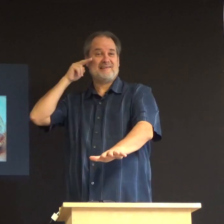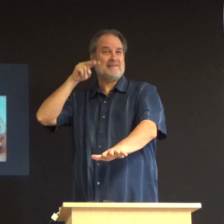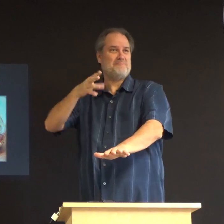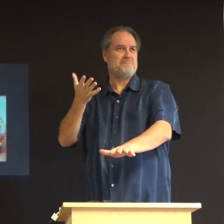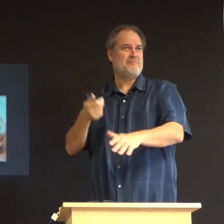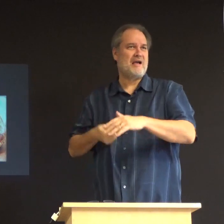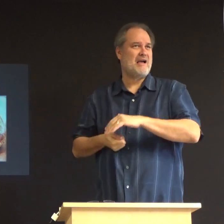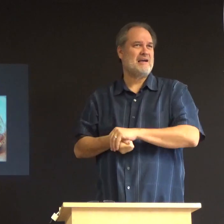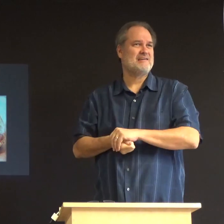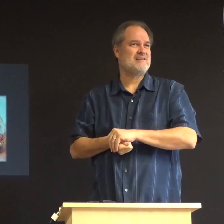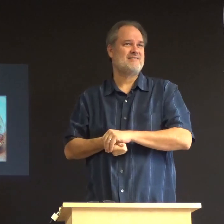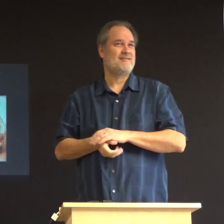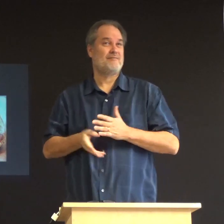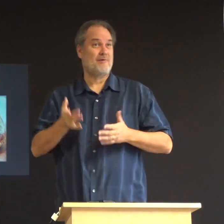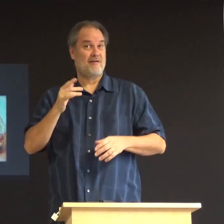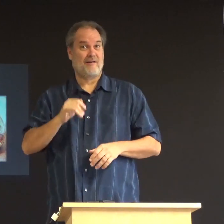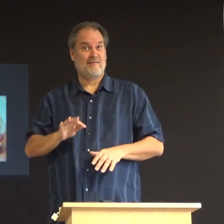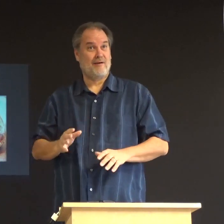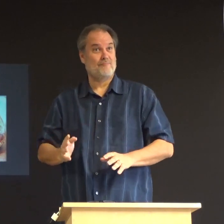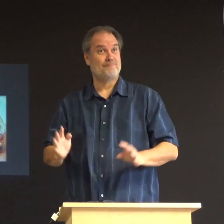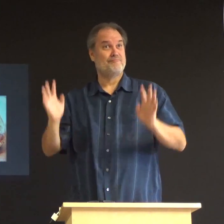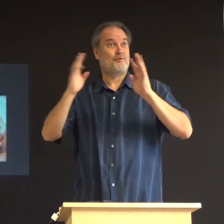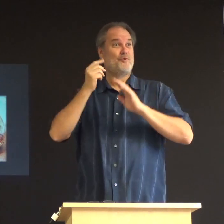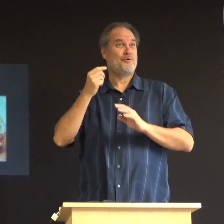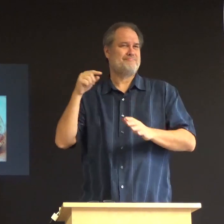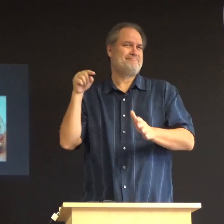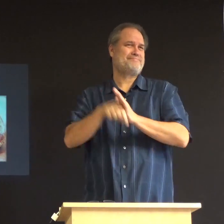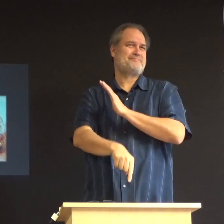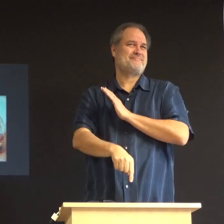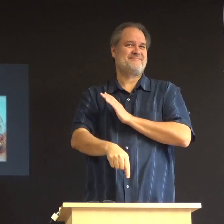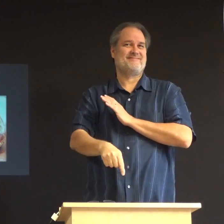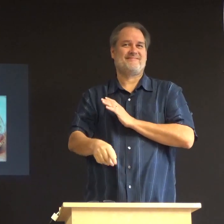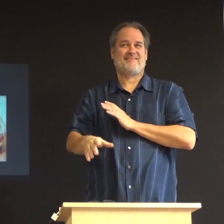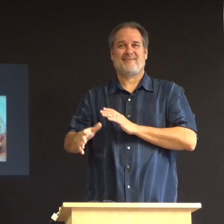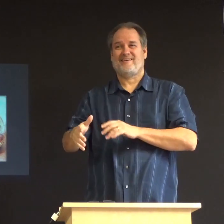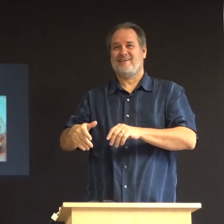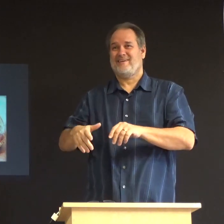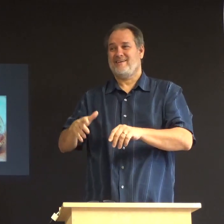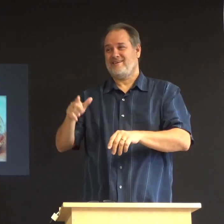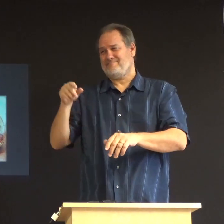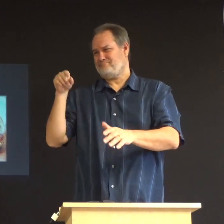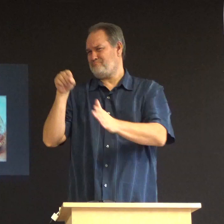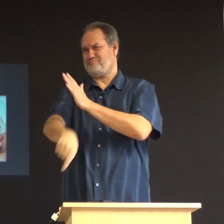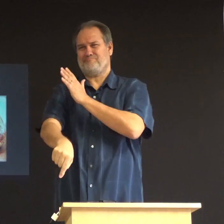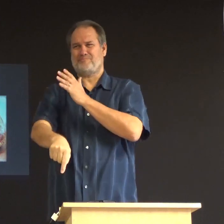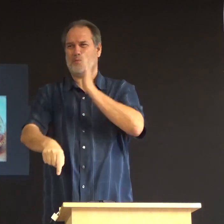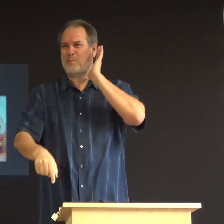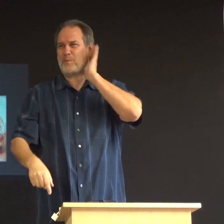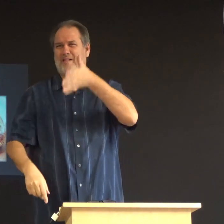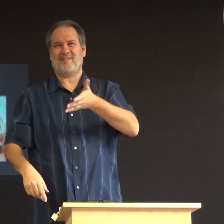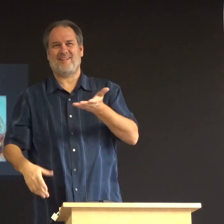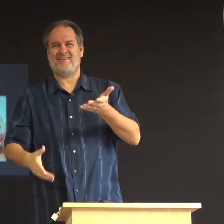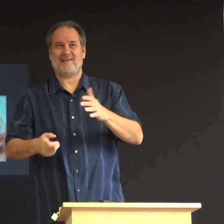passion. I can't see it. It's hidden. If you cut it, you're murdered.